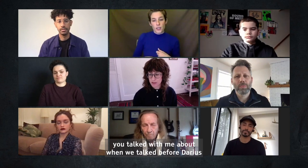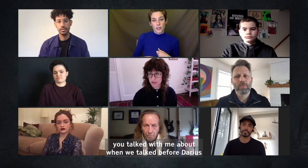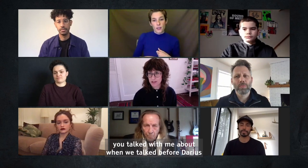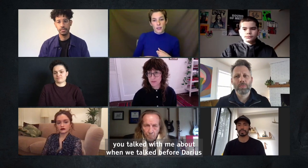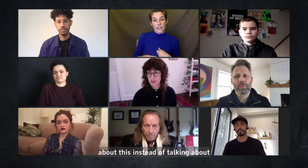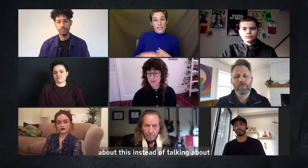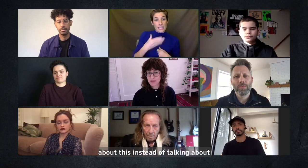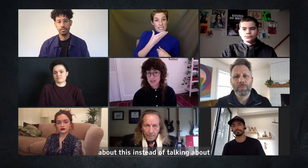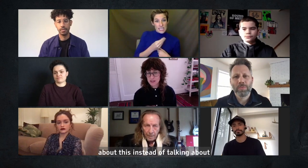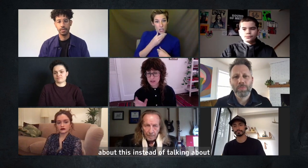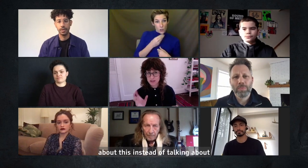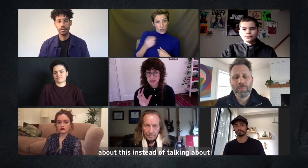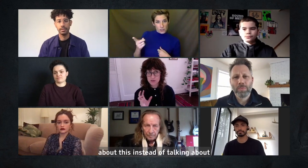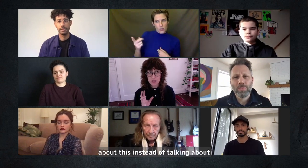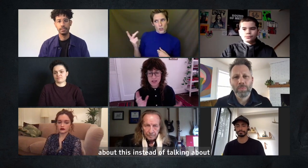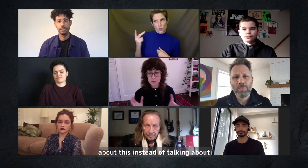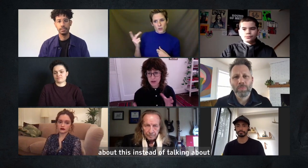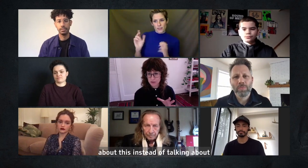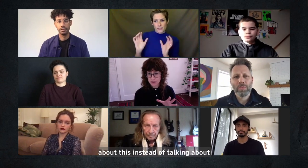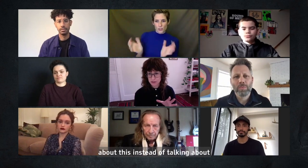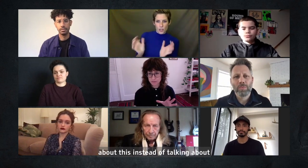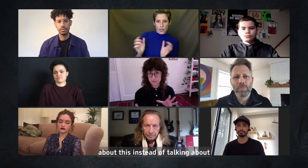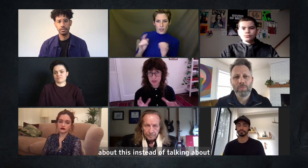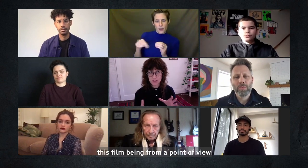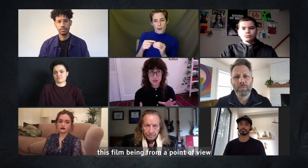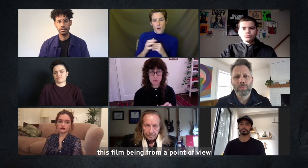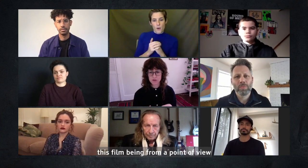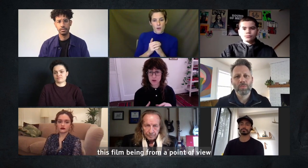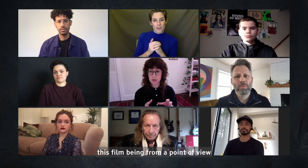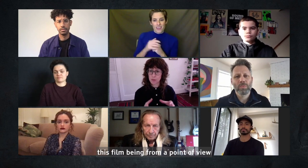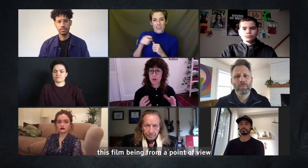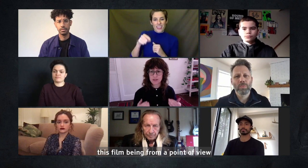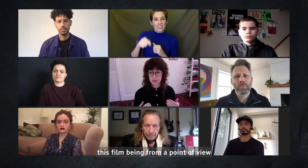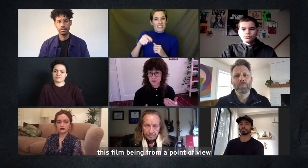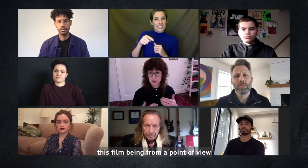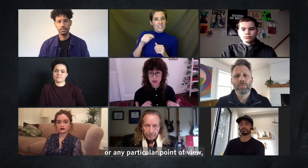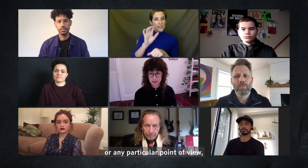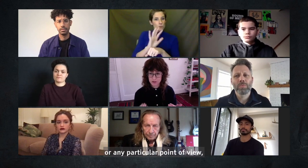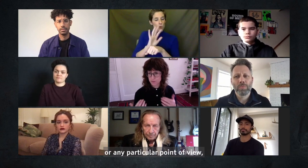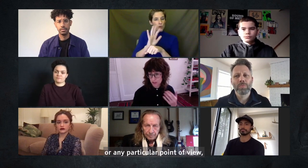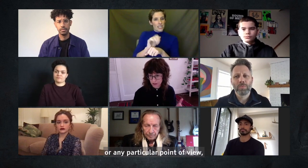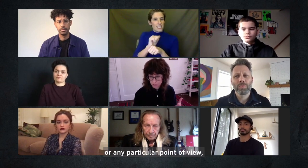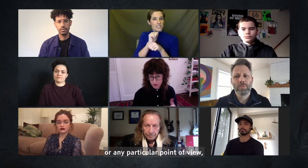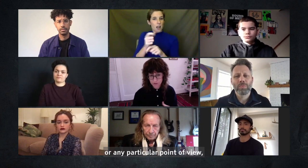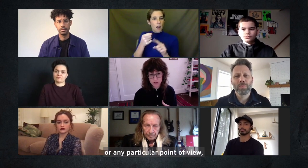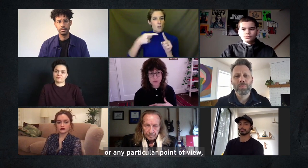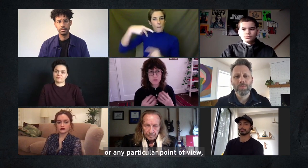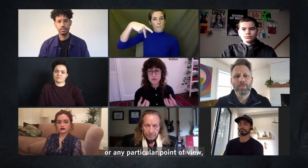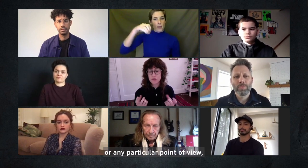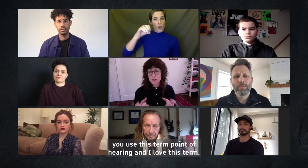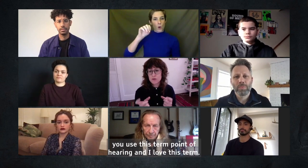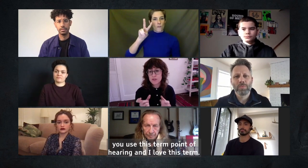talked before, Darius, about this, instead of talking about this film being from a point of view or any particular point of